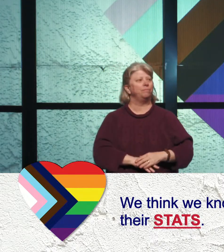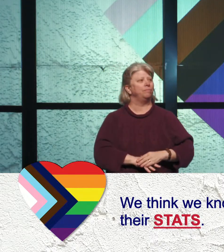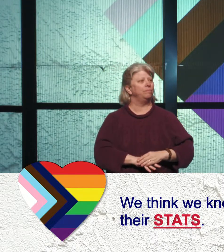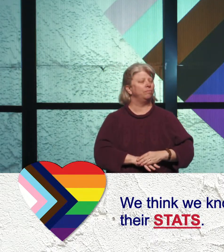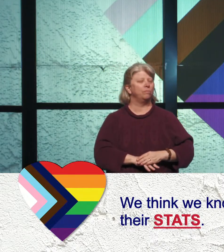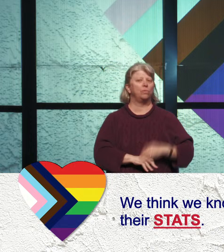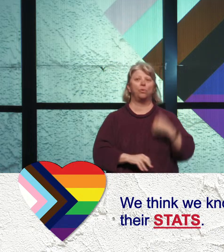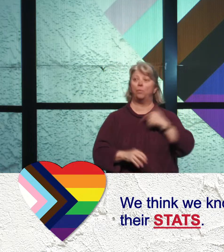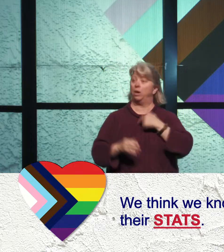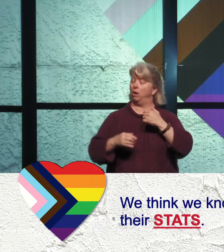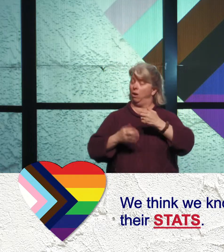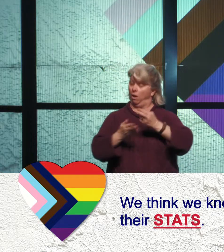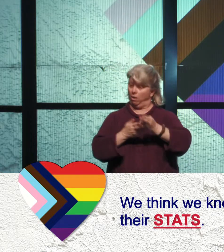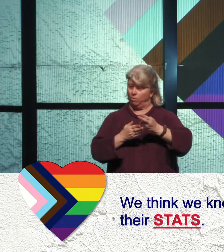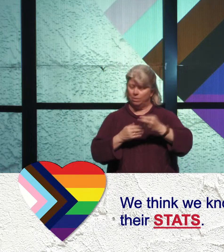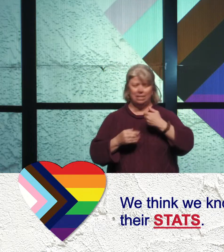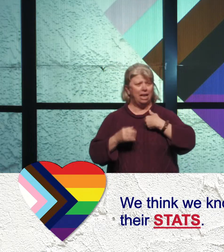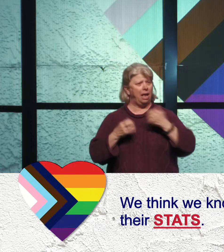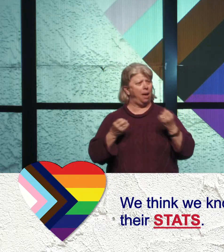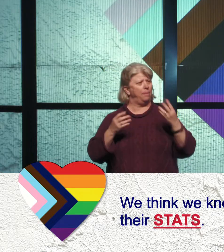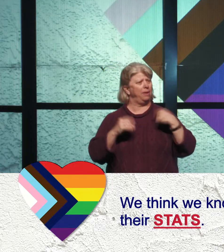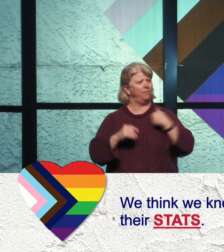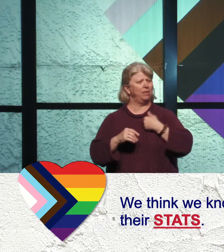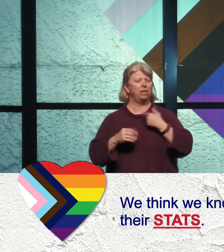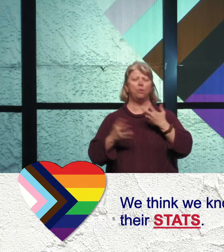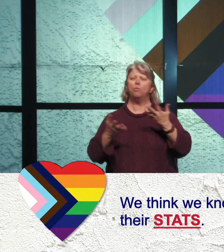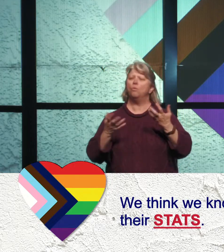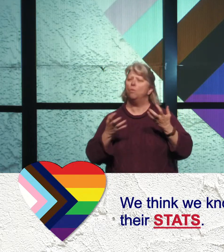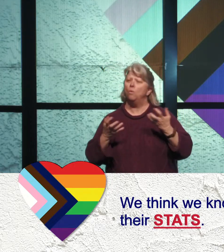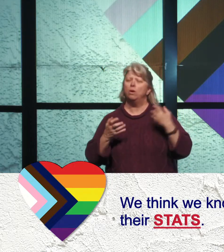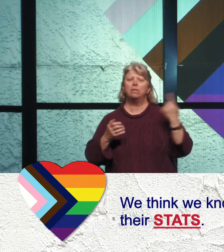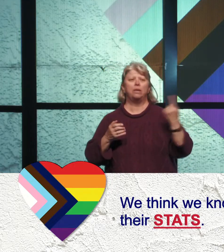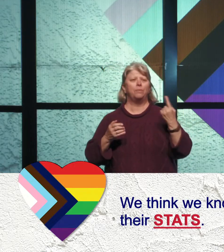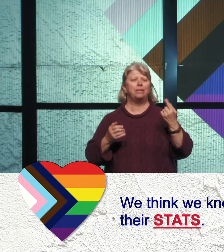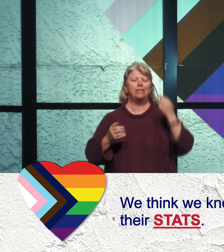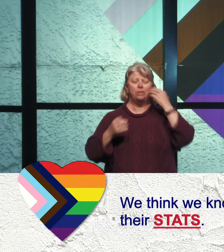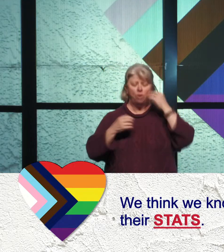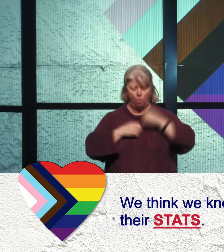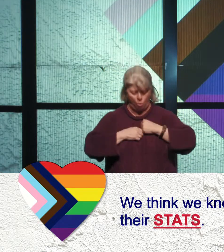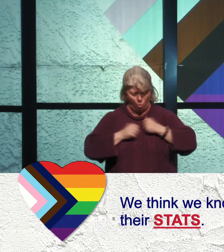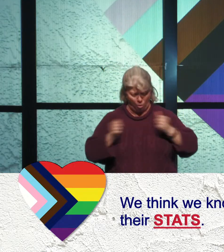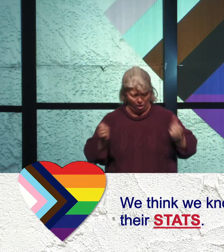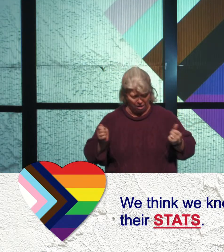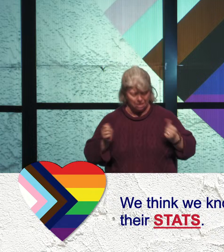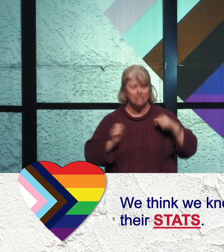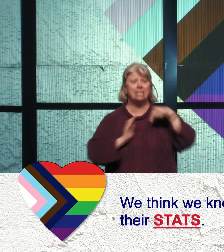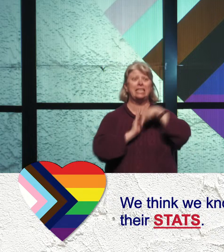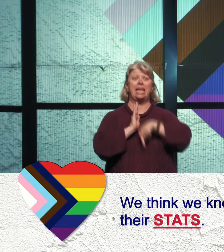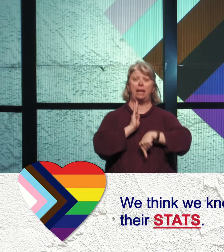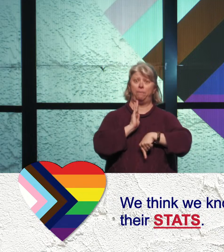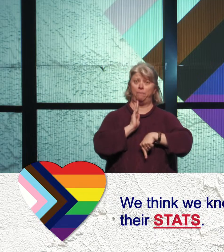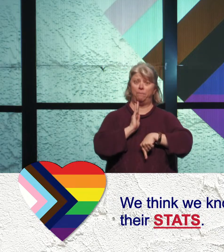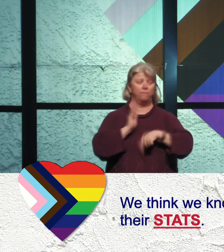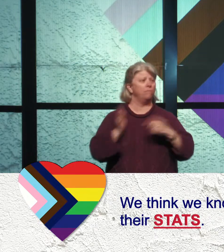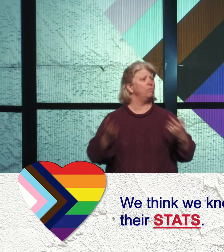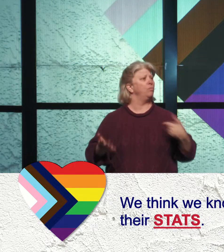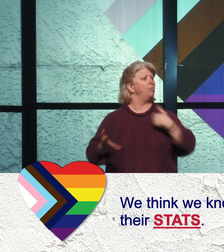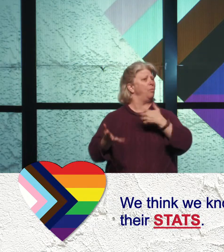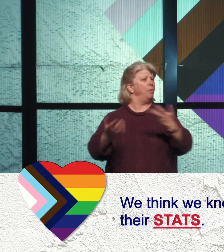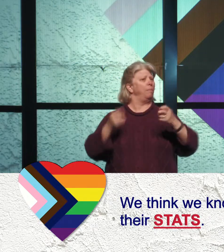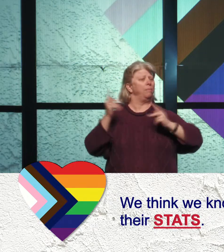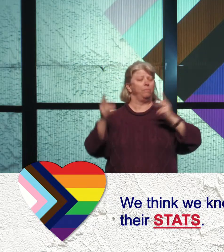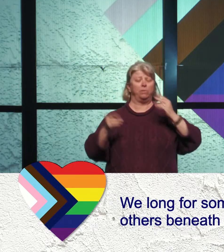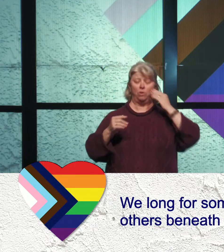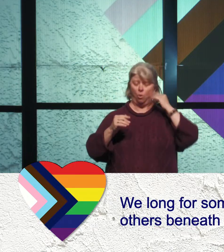if we're honest with ourselves, how many of us like long for somebody like to know us at a deeper level? Like we want people to know